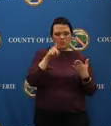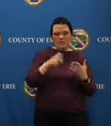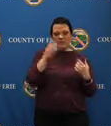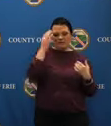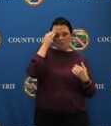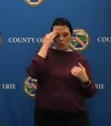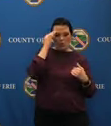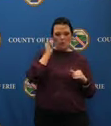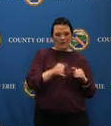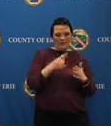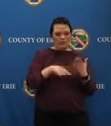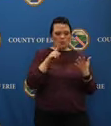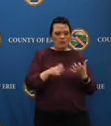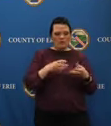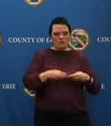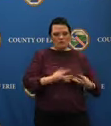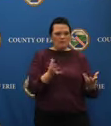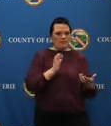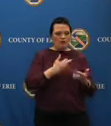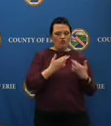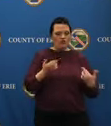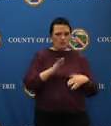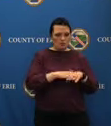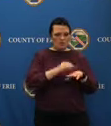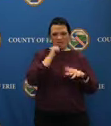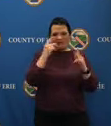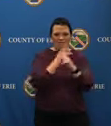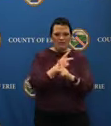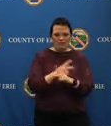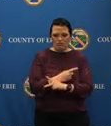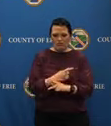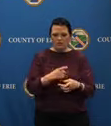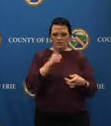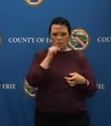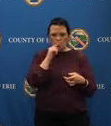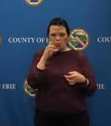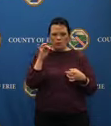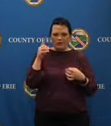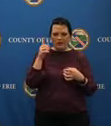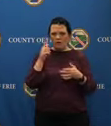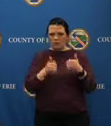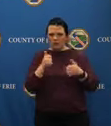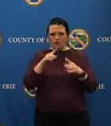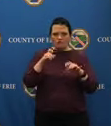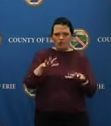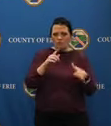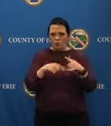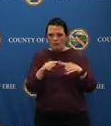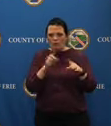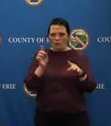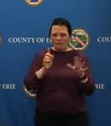know. That's what we have to spend our resources on, not figuring out who did what tests. This is